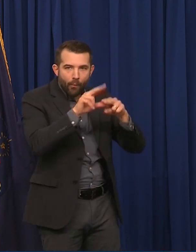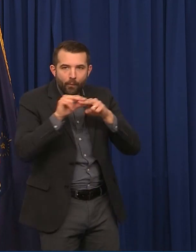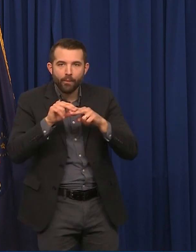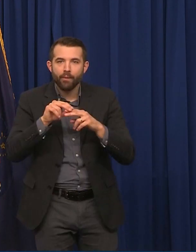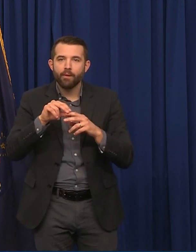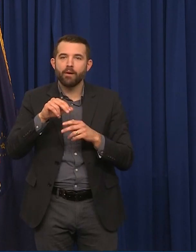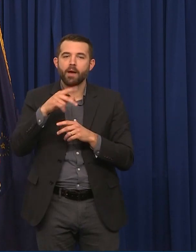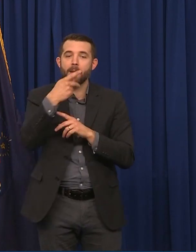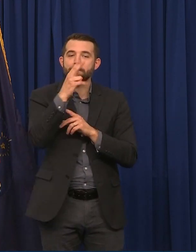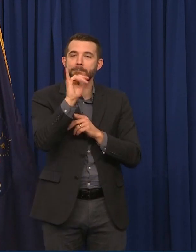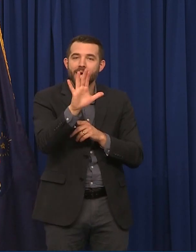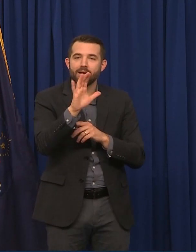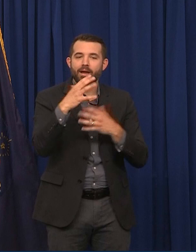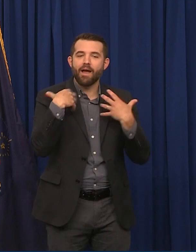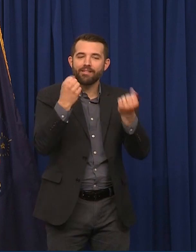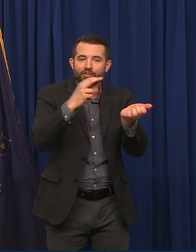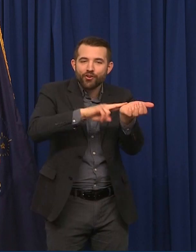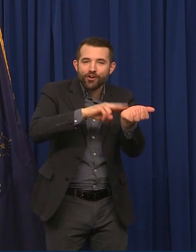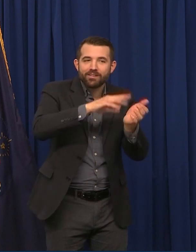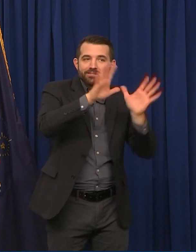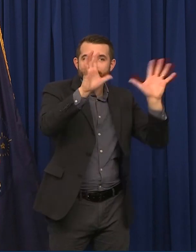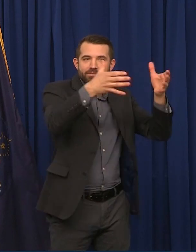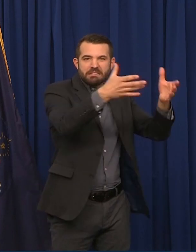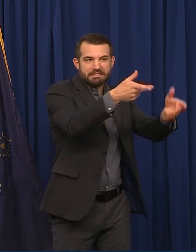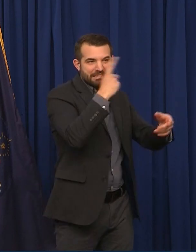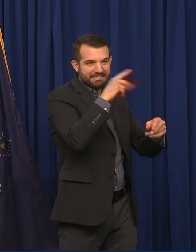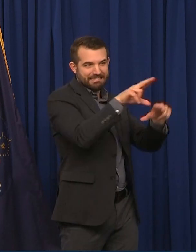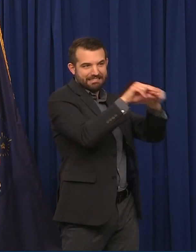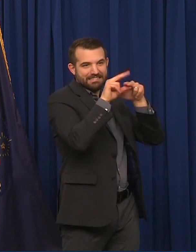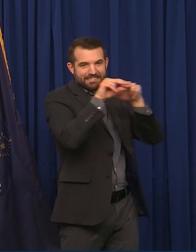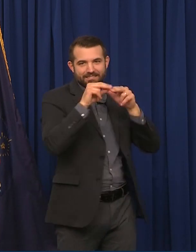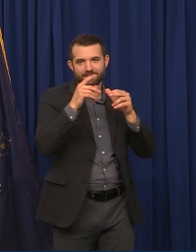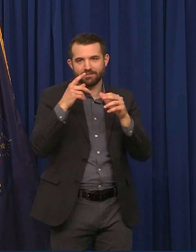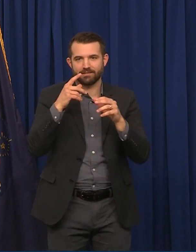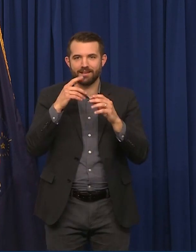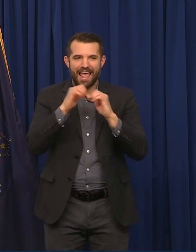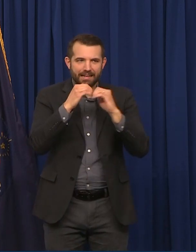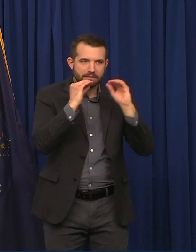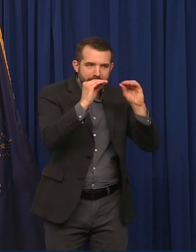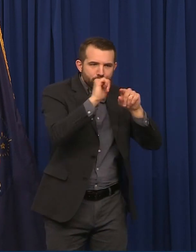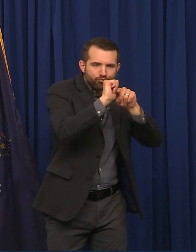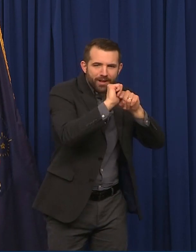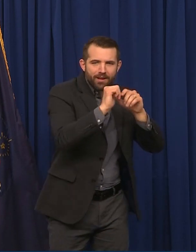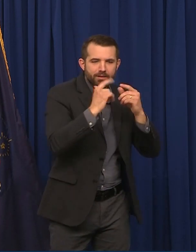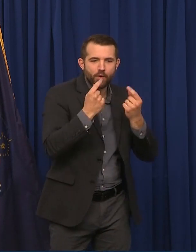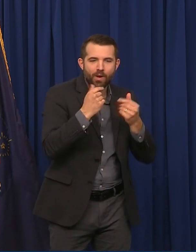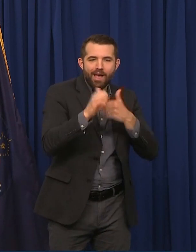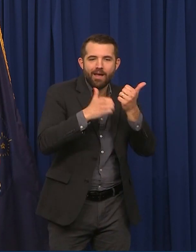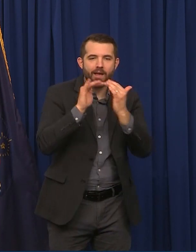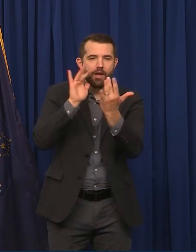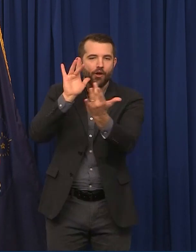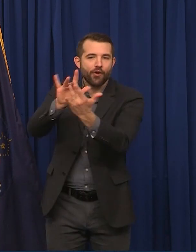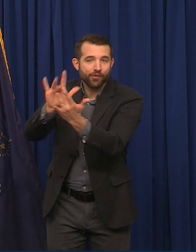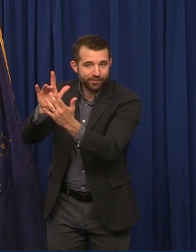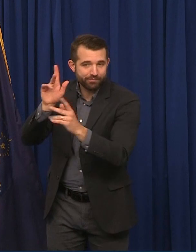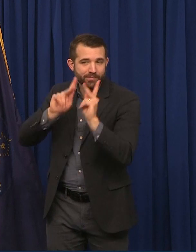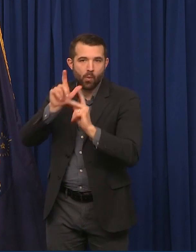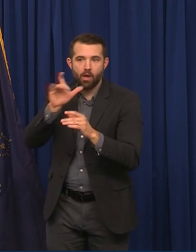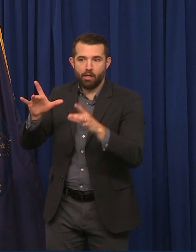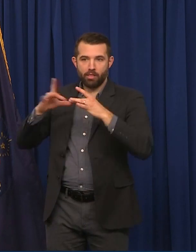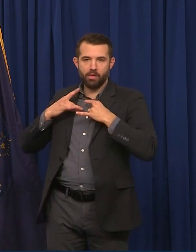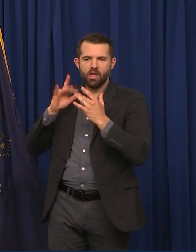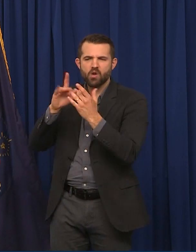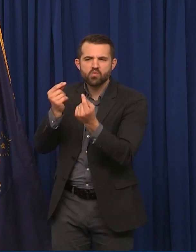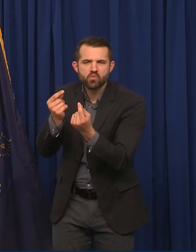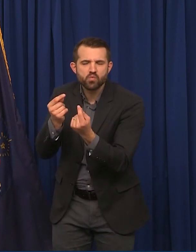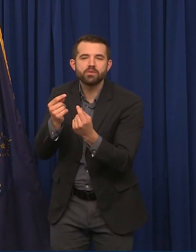them on how to ask the questions of individuals who have been confirmed to get these data. We've looked to other